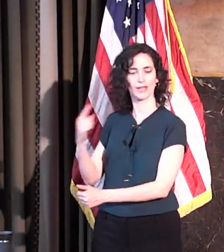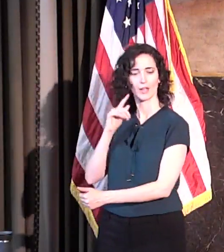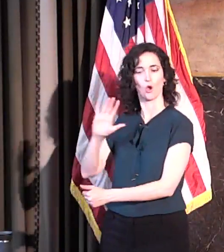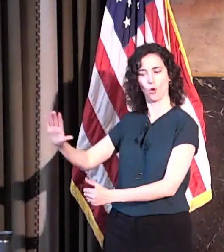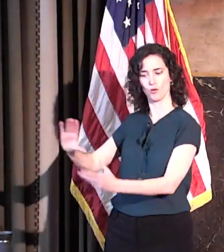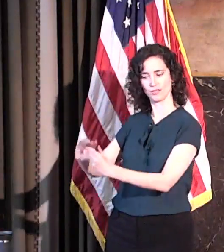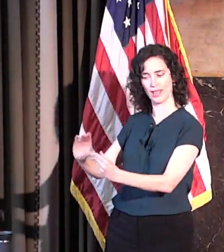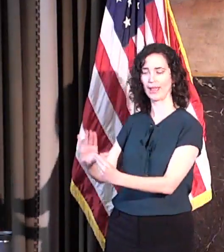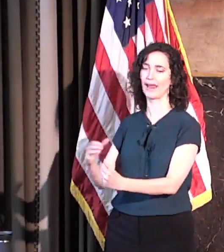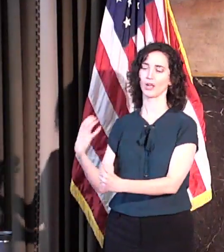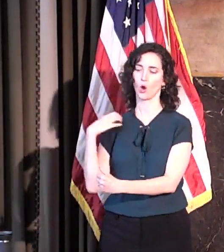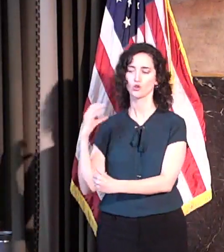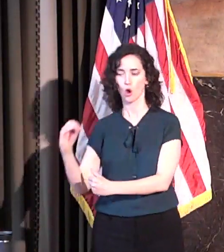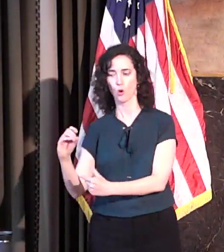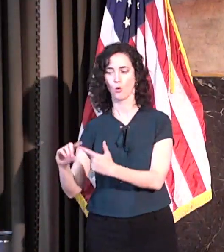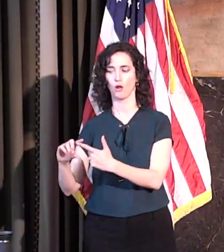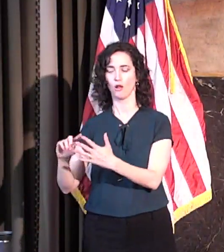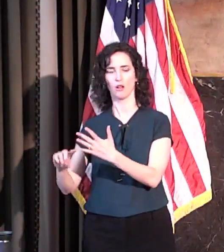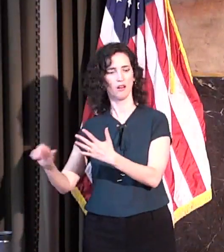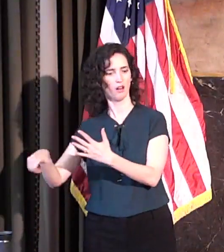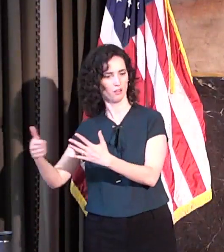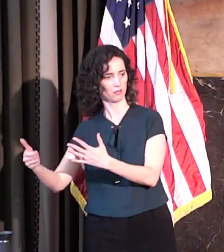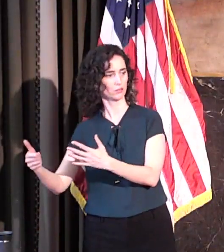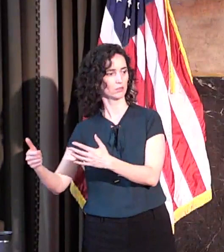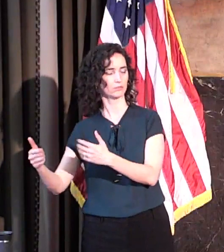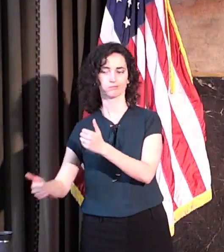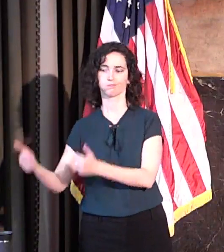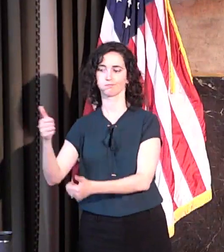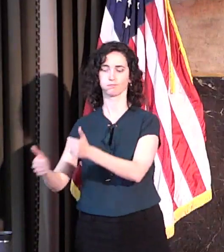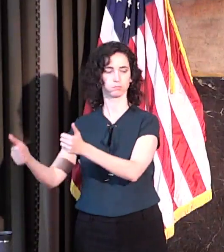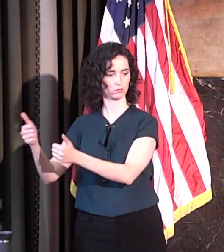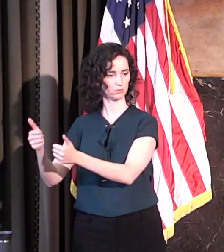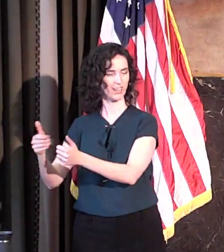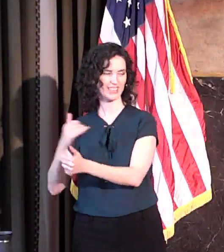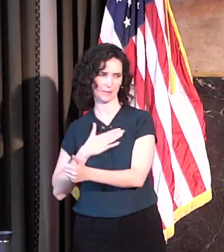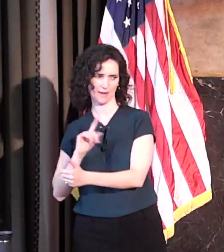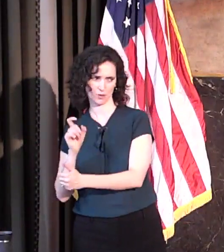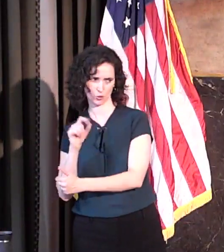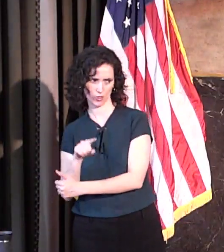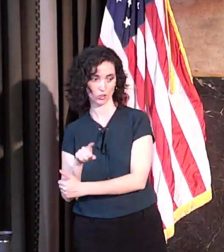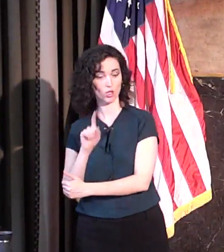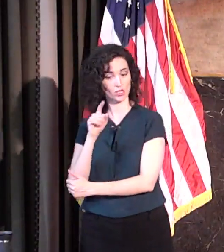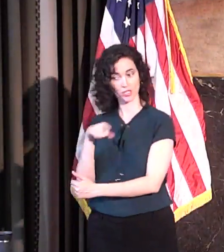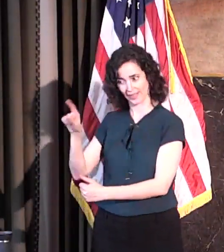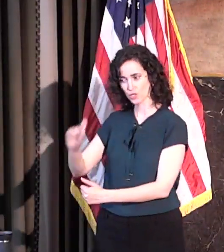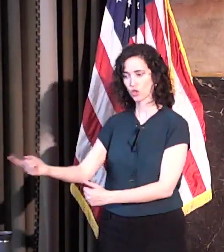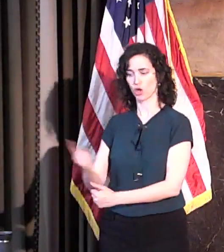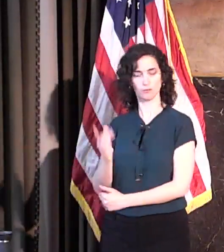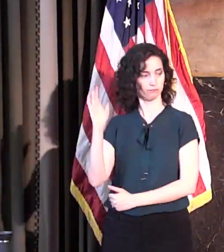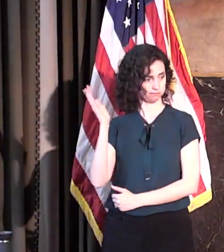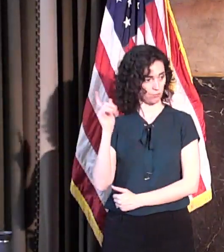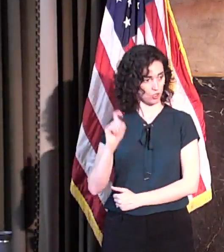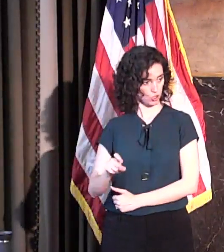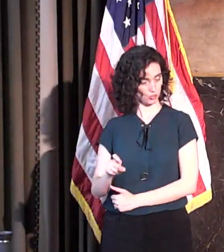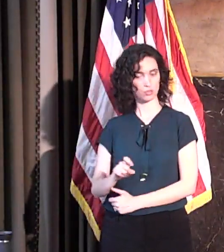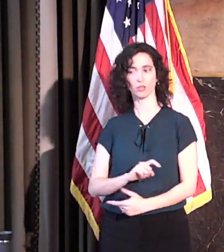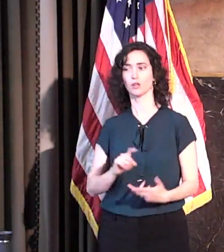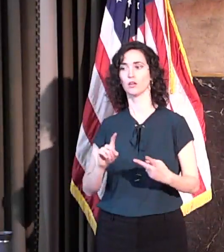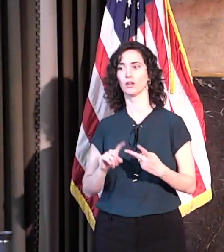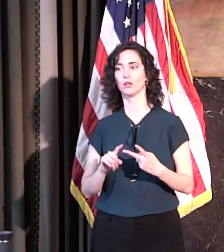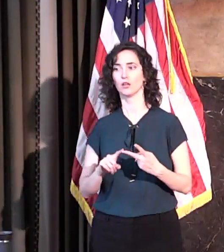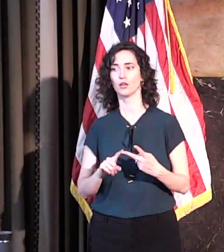who ultimately did not show up at some point? That's my first question on Title IX. And then kind of going off of that first question, obviously in that Husch-Blackwell